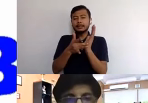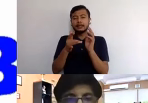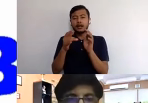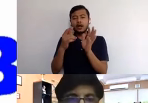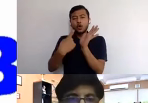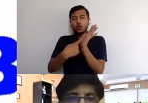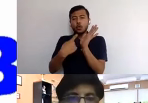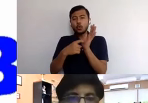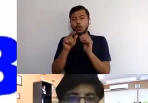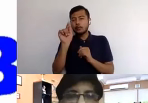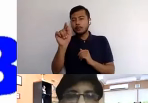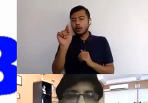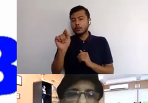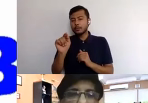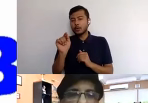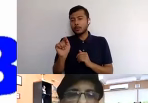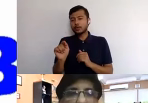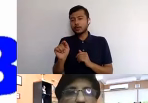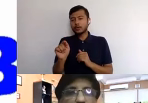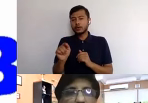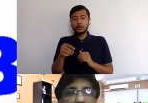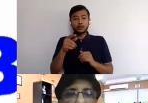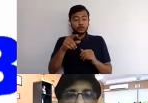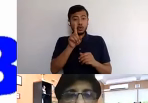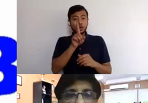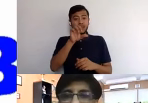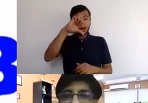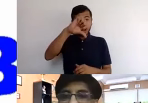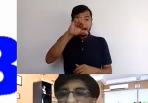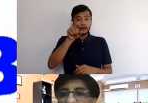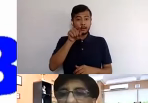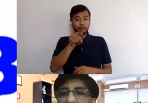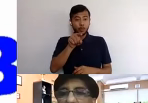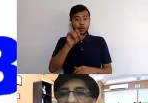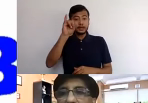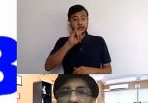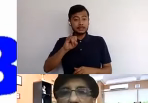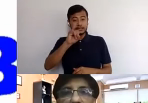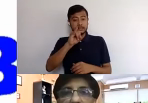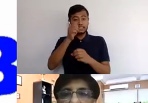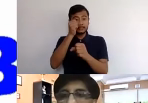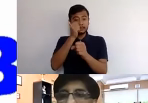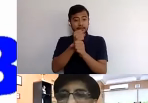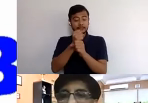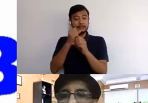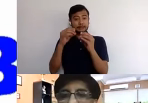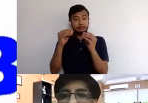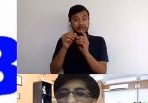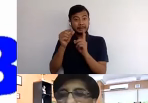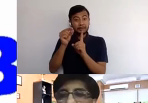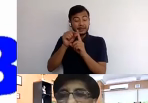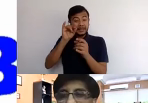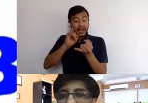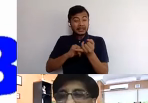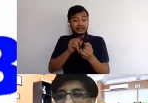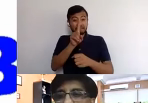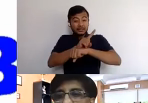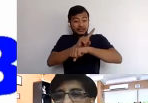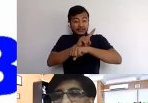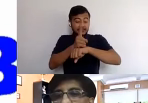It has a significant data rate of 9.6 Gbps per second, which is very much needed for the fixed